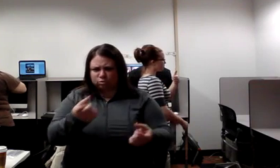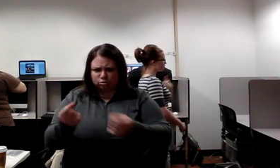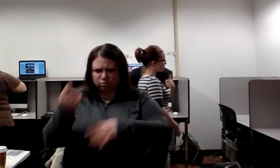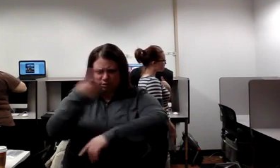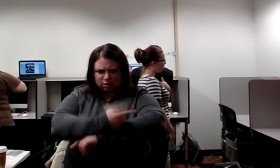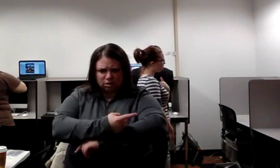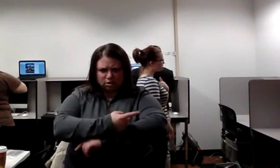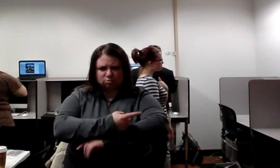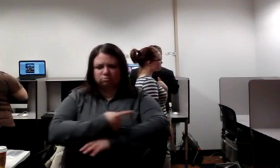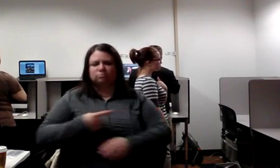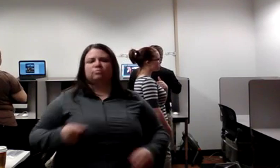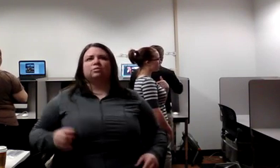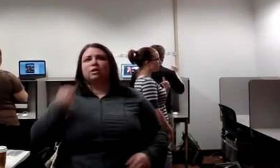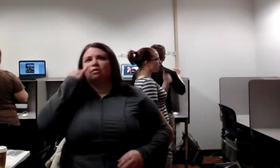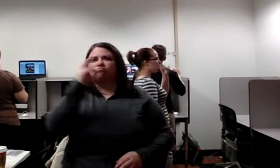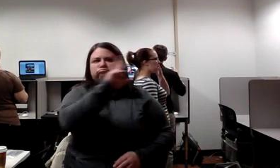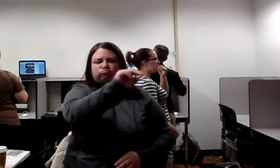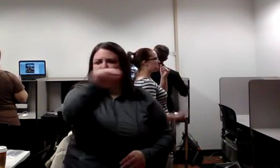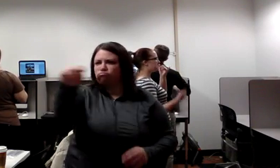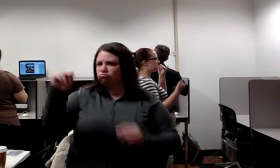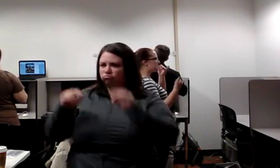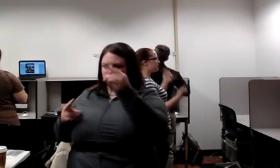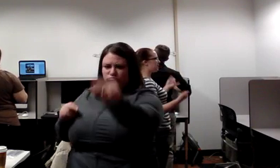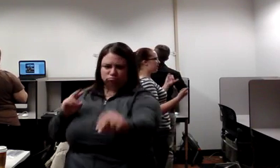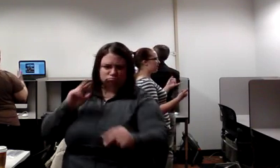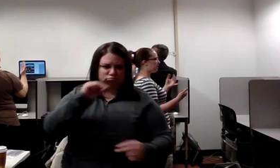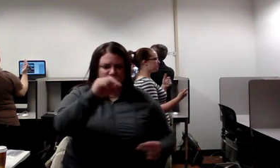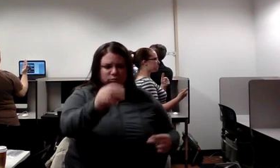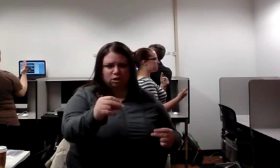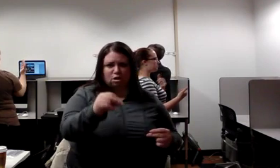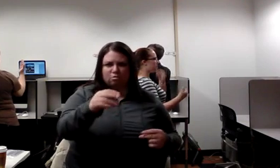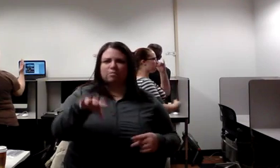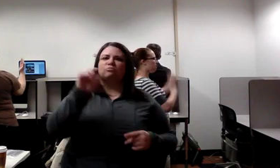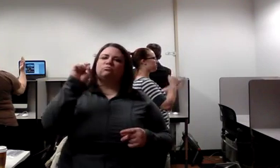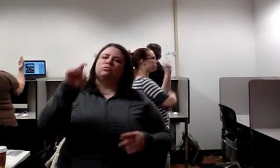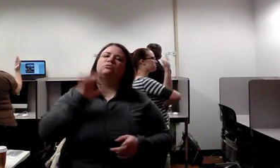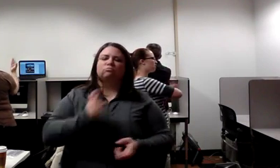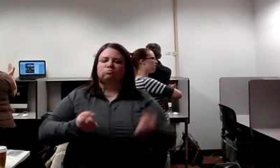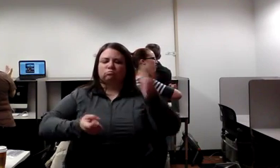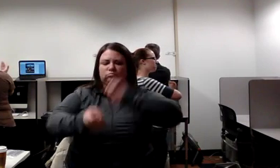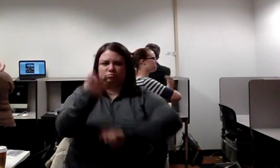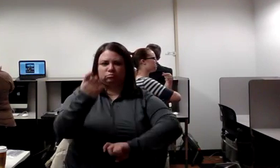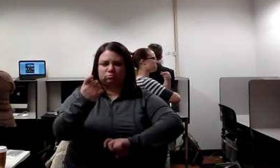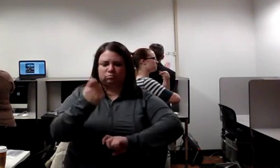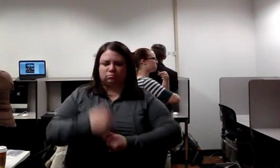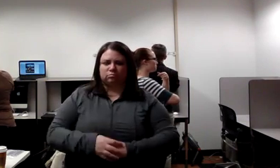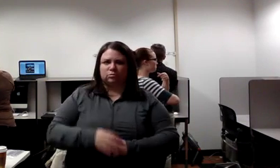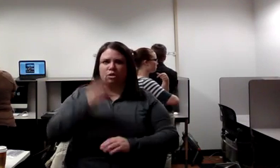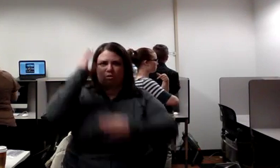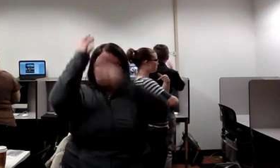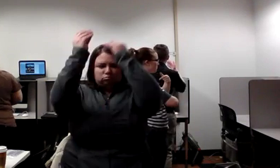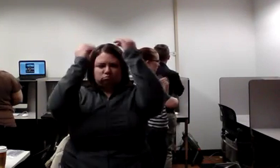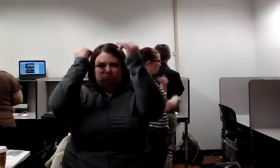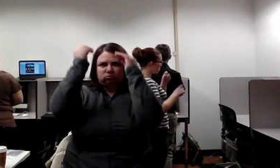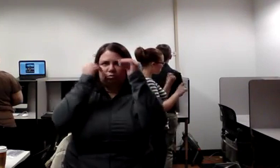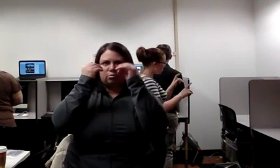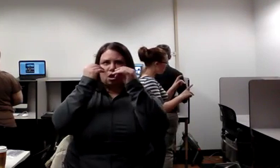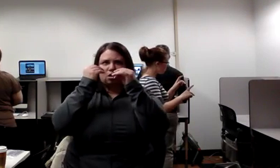days in a row, I know I need to change something. Remembering that I'll be dead soon is the most important tool I've